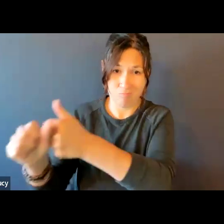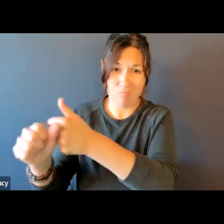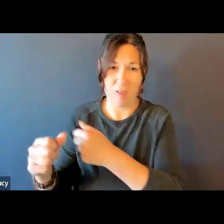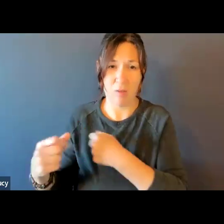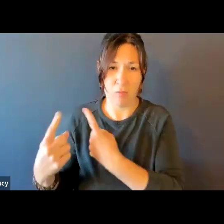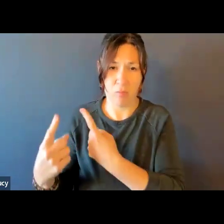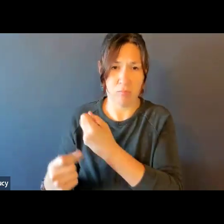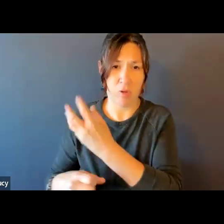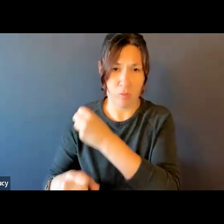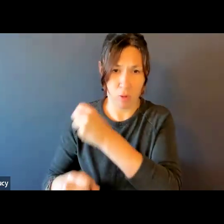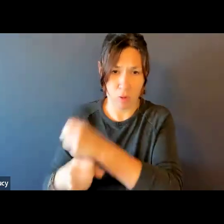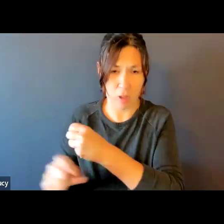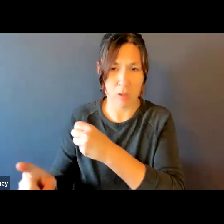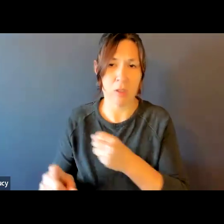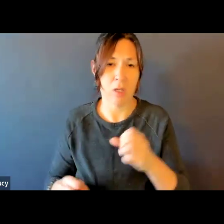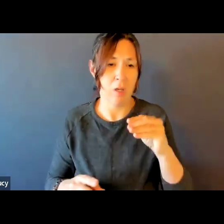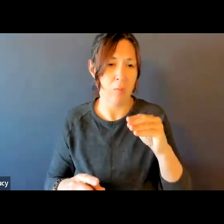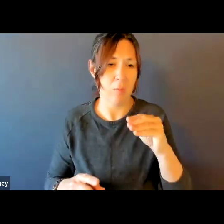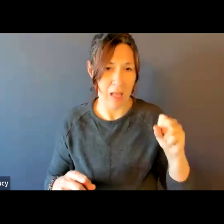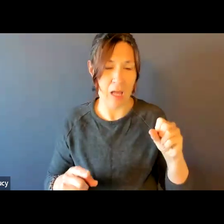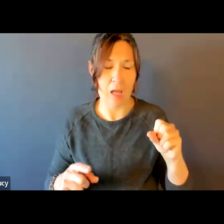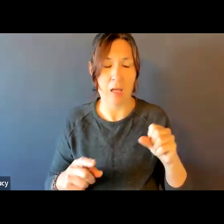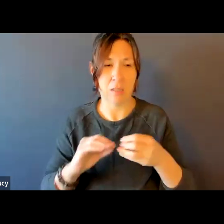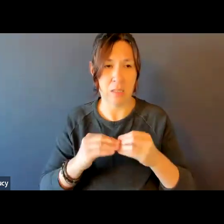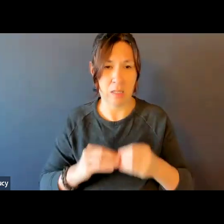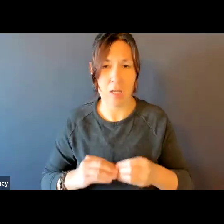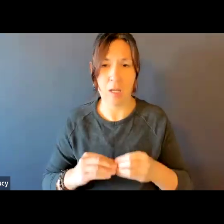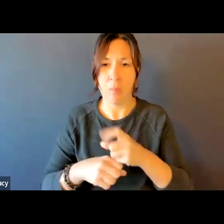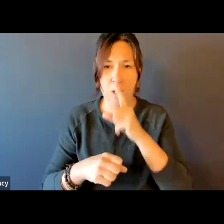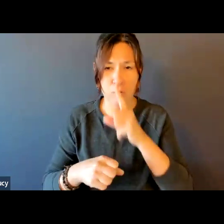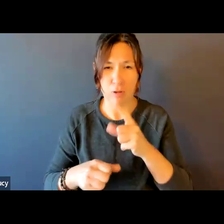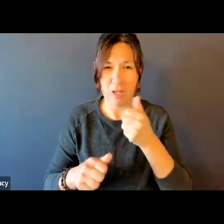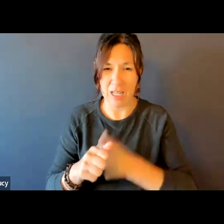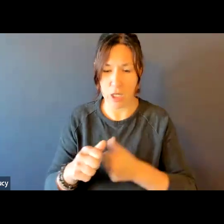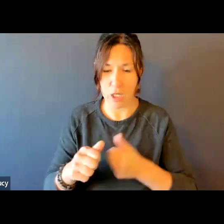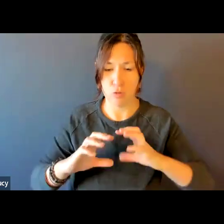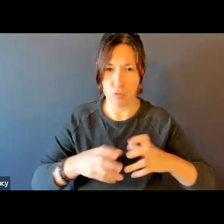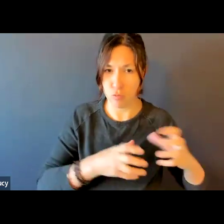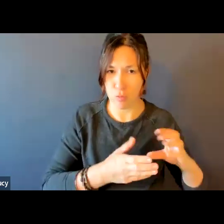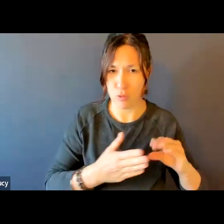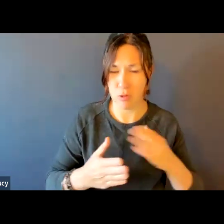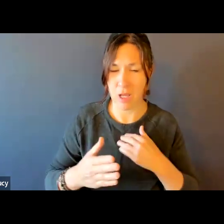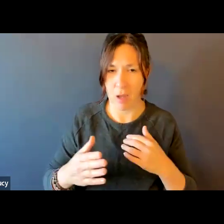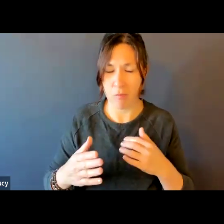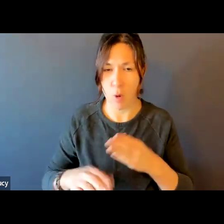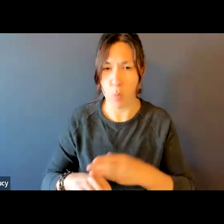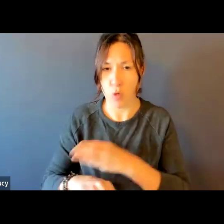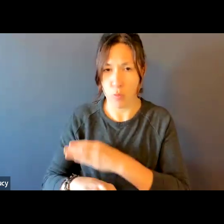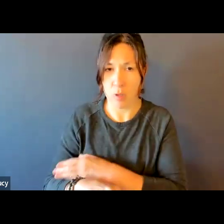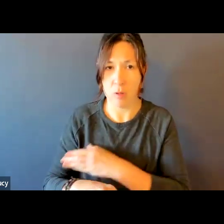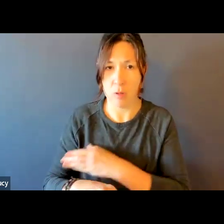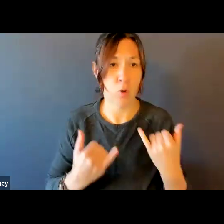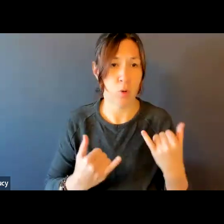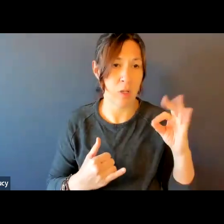and observational, show that we need to ensure our improvements of every subgroup of students. In our current 90-day plan, we're